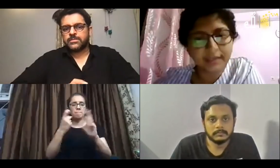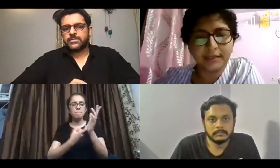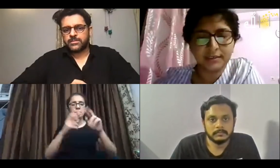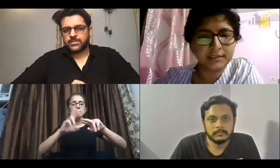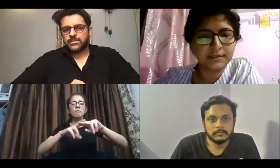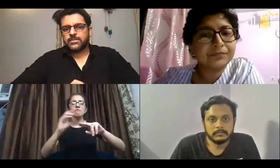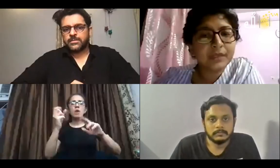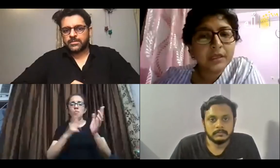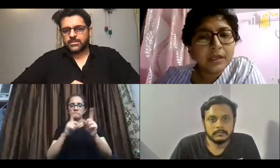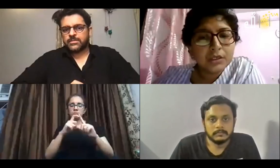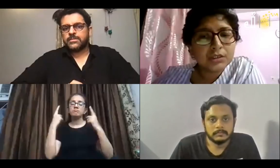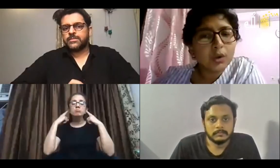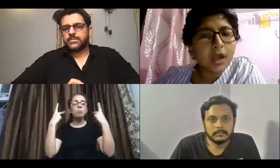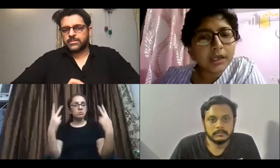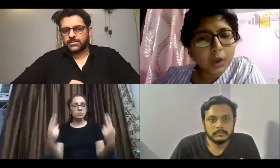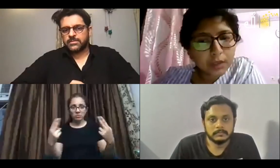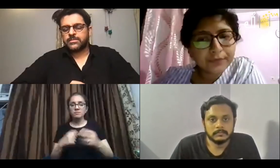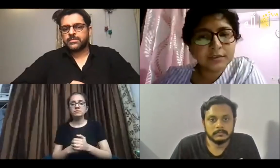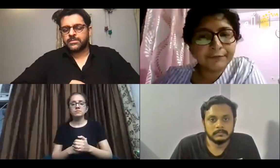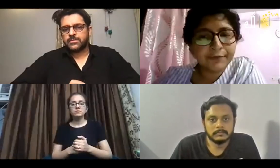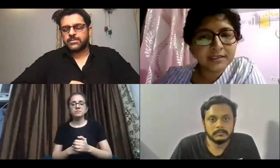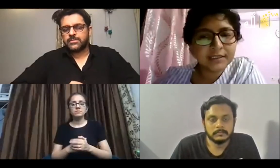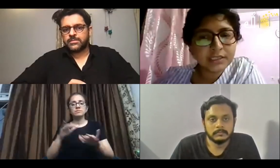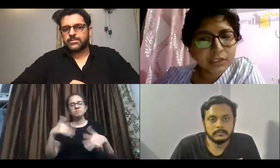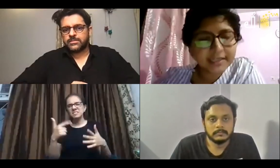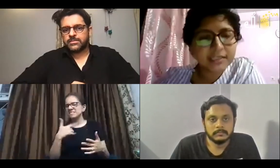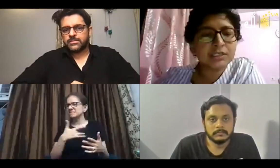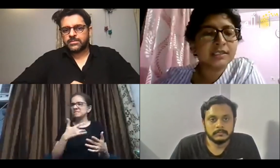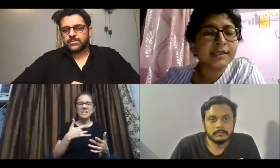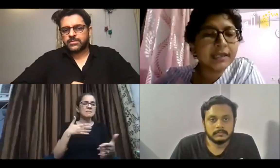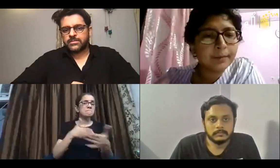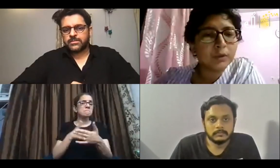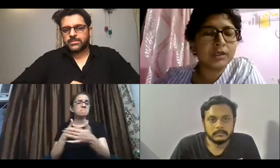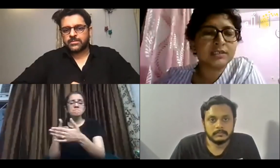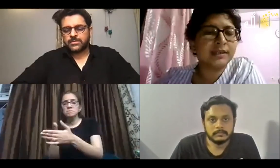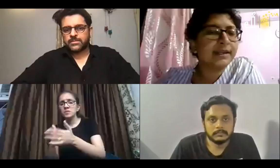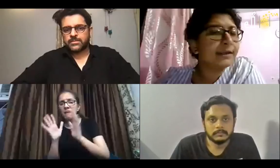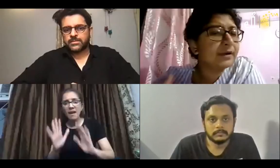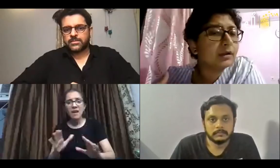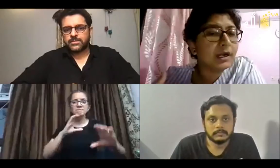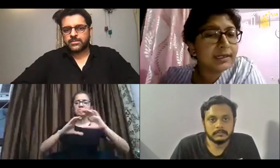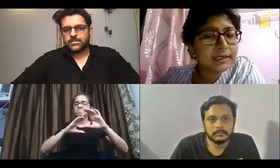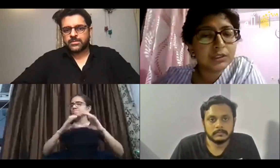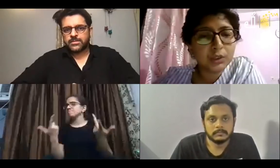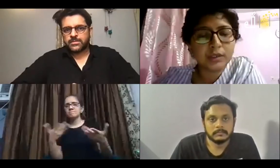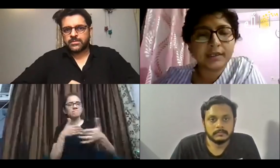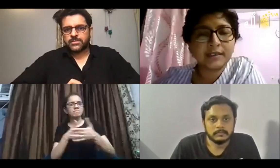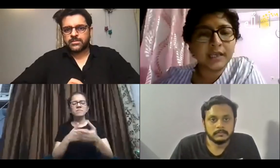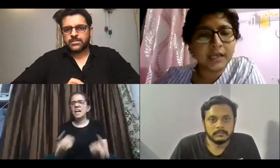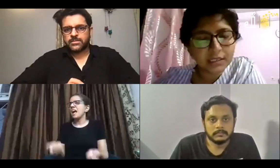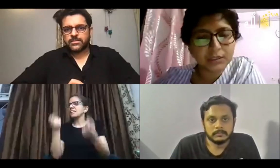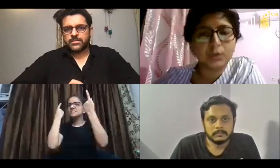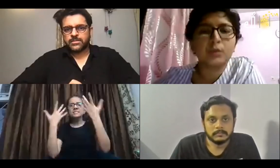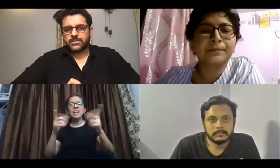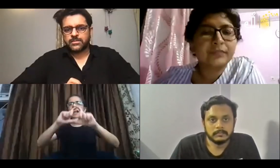both ears. So I always faced the challenges in communication never understood in